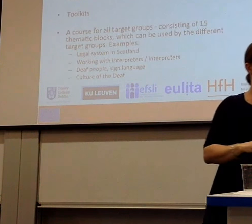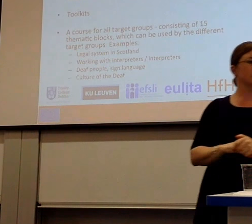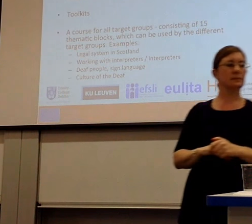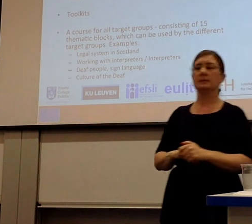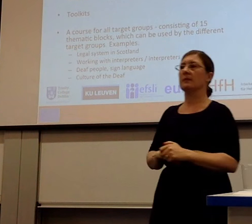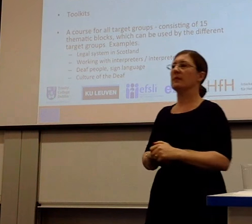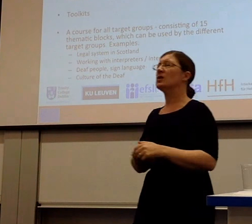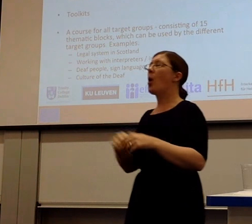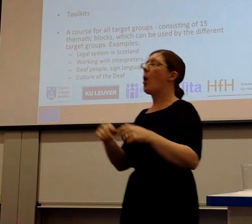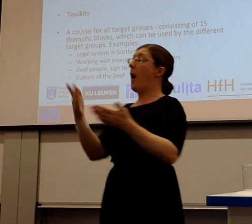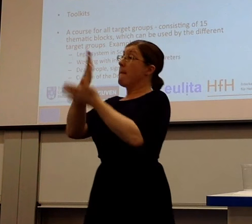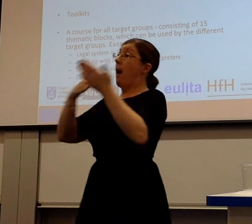on.